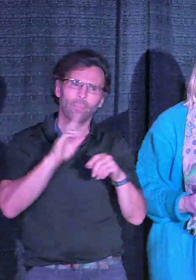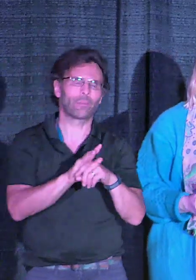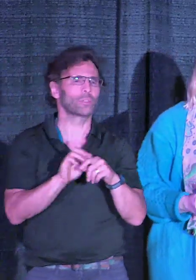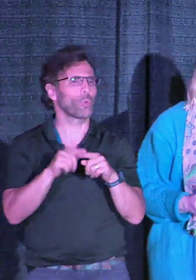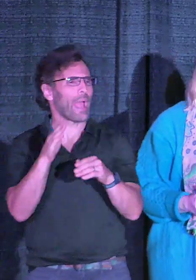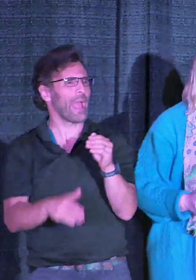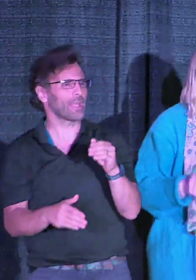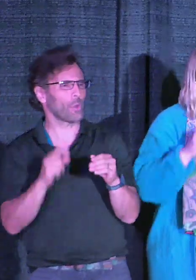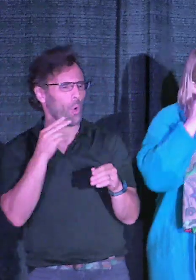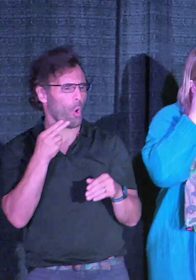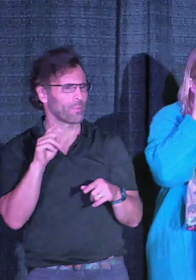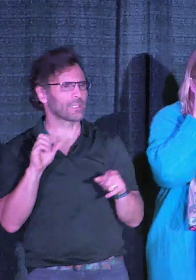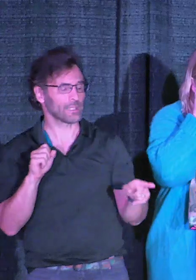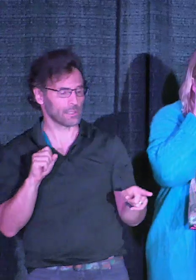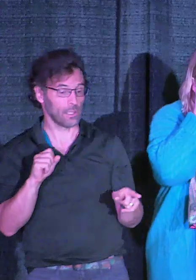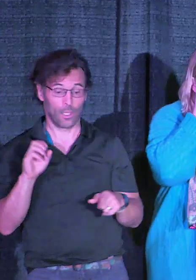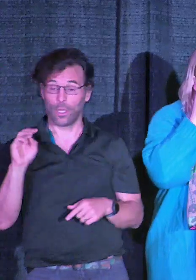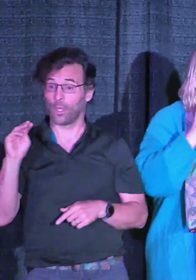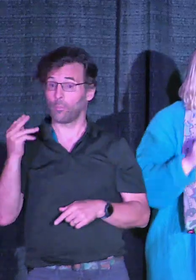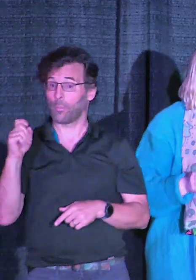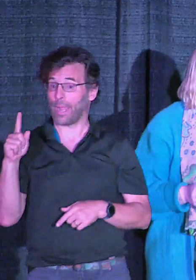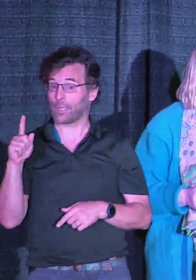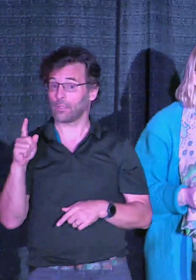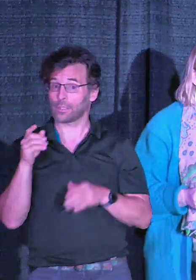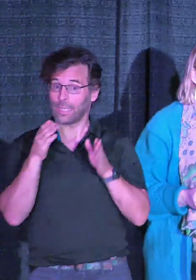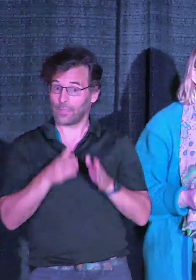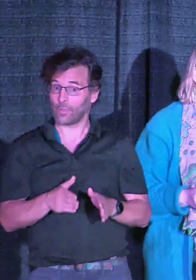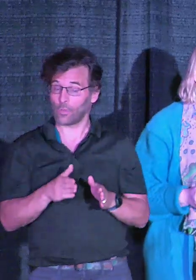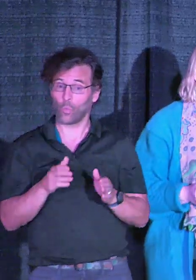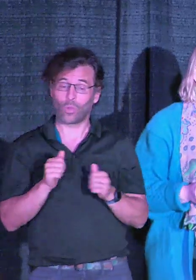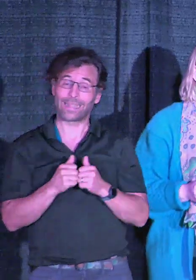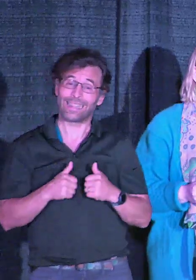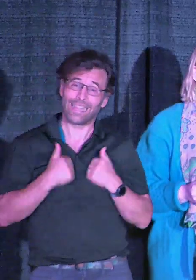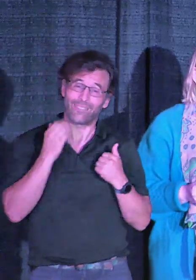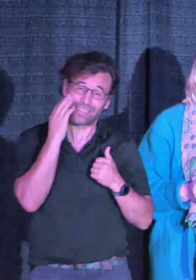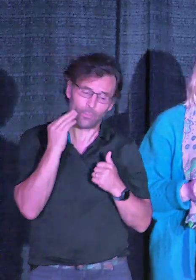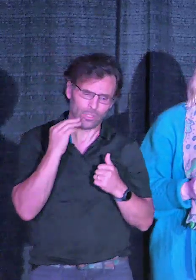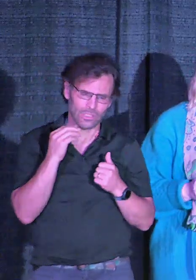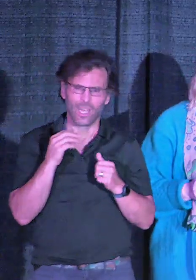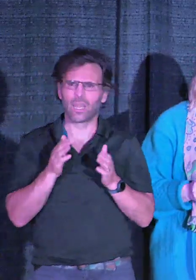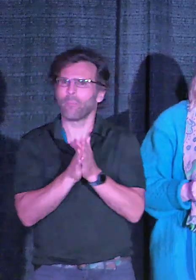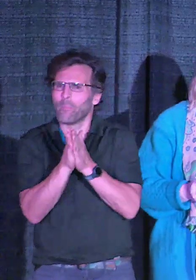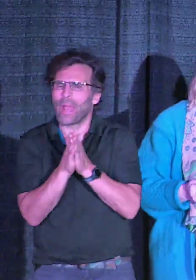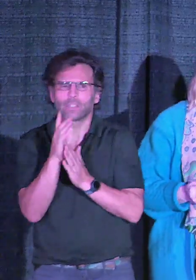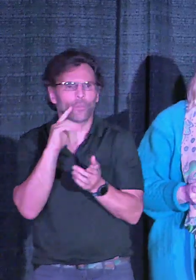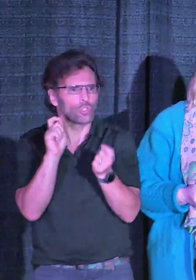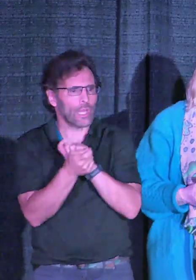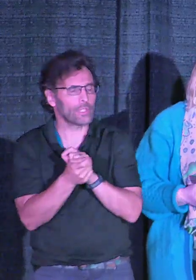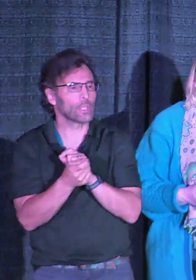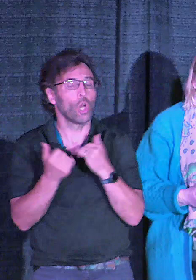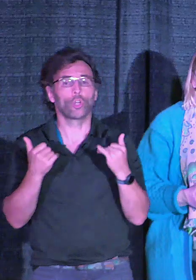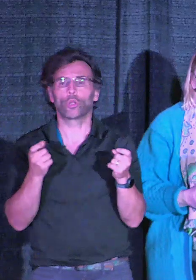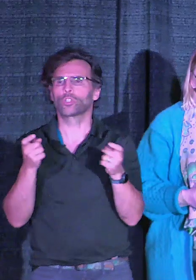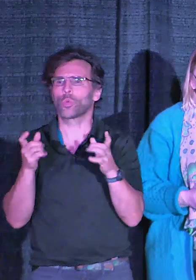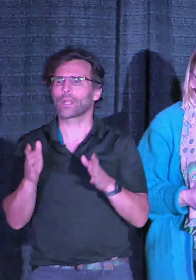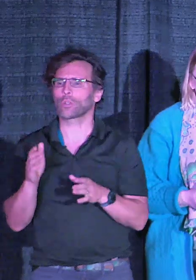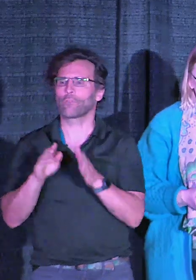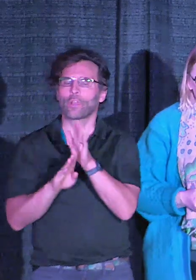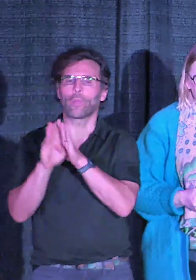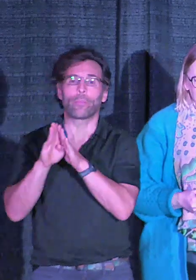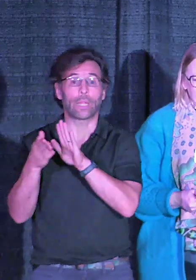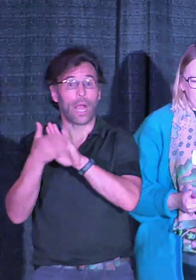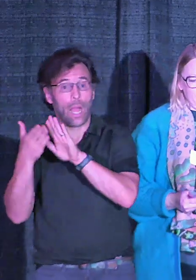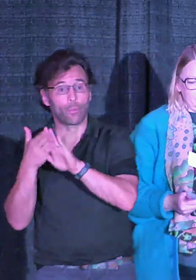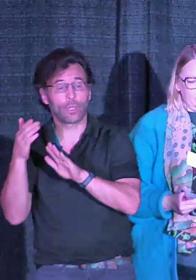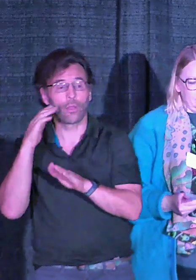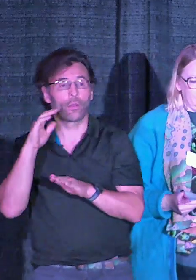all about Michael. Michael is an individual with lived experience and a passion for change. Michael is the current director of development and